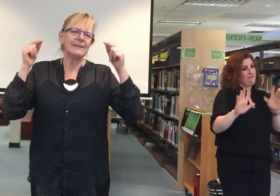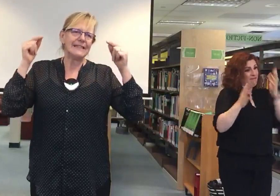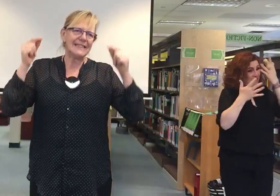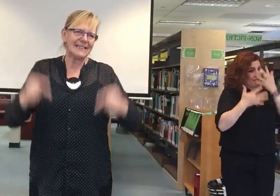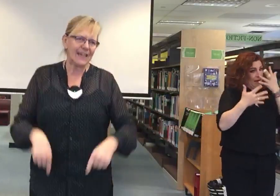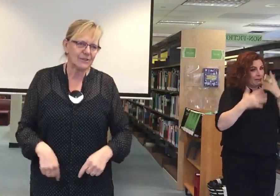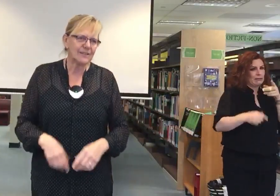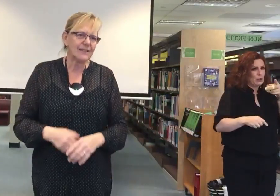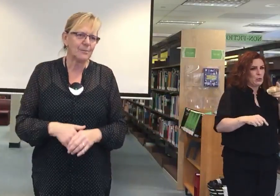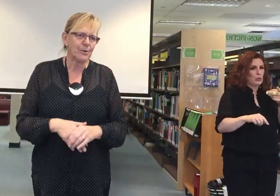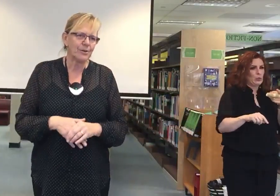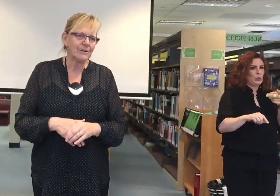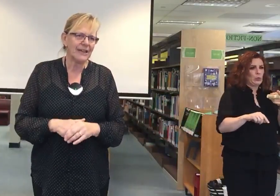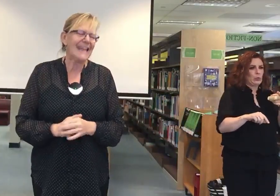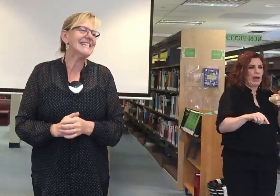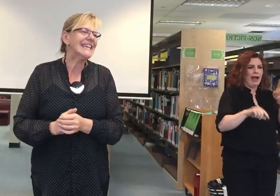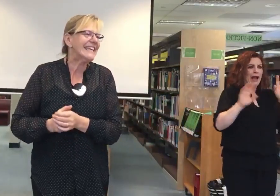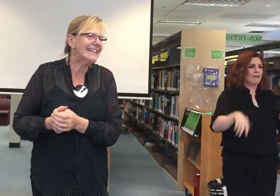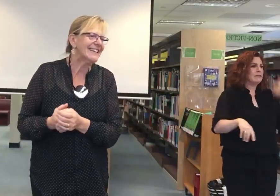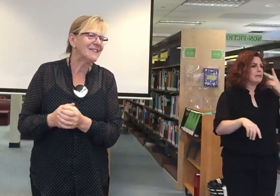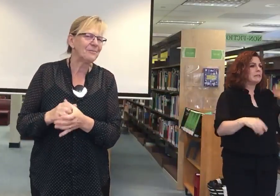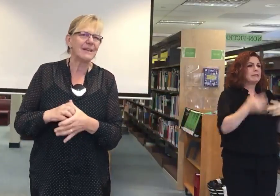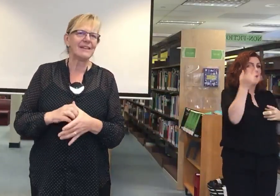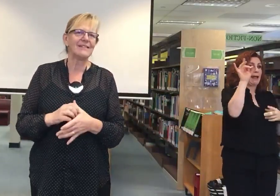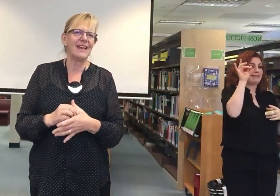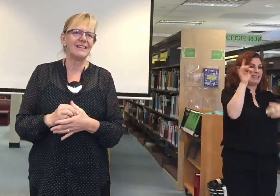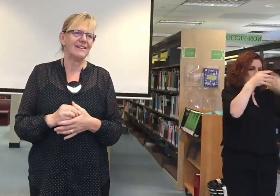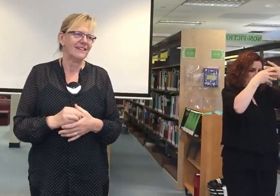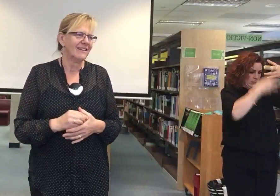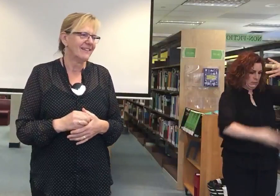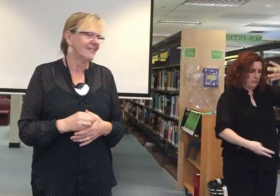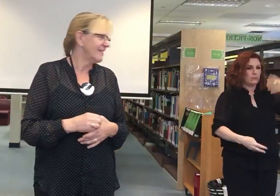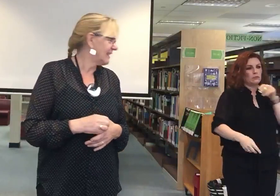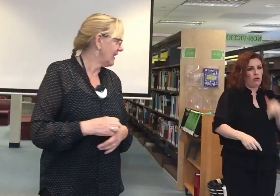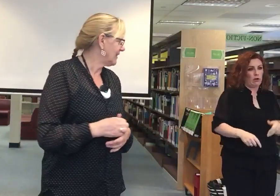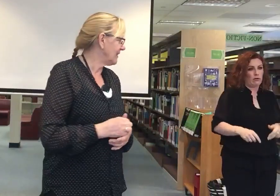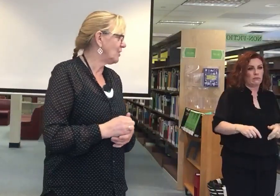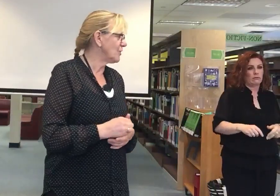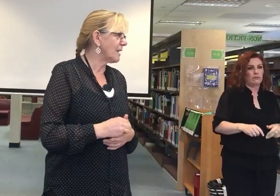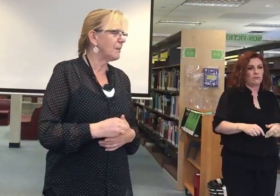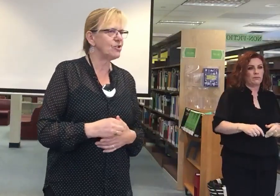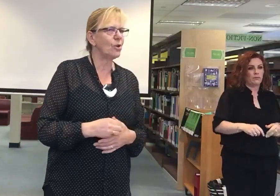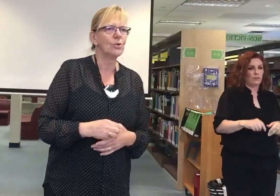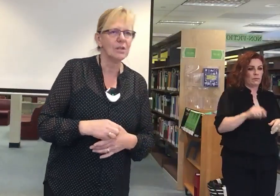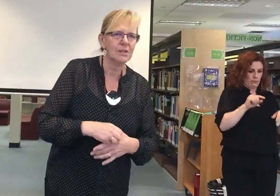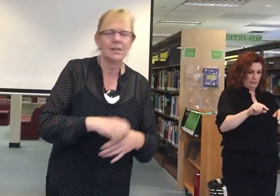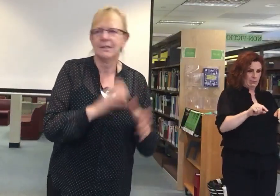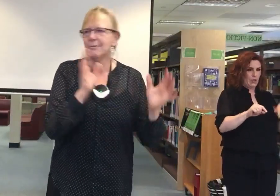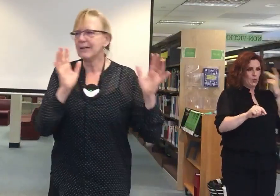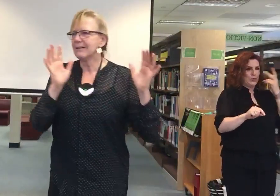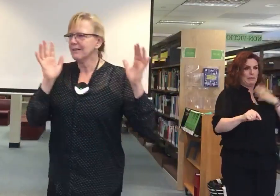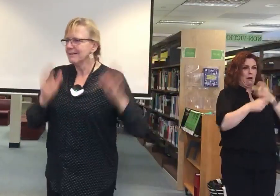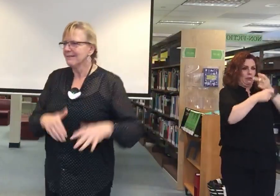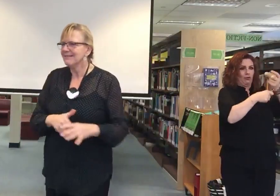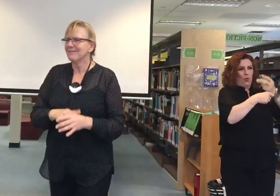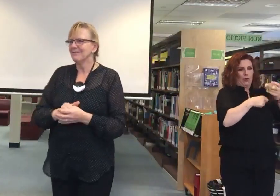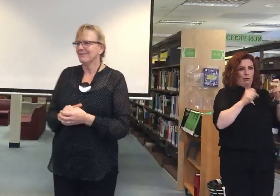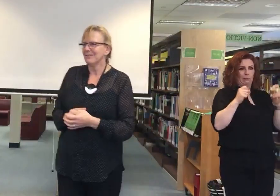that you probably didn't get down to number 18, because then you get my joke,